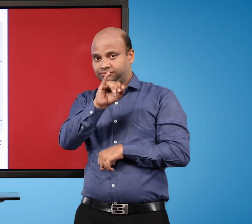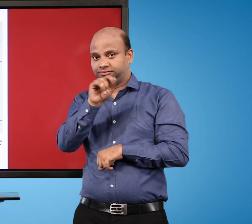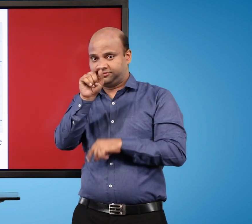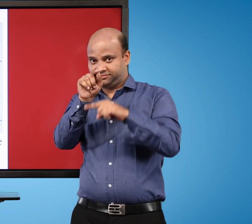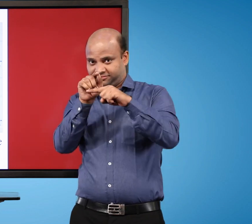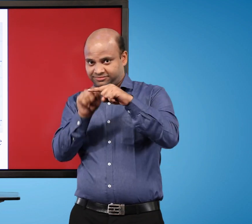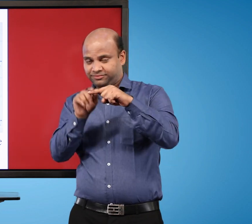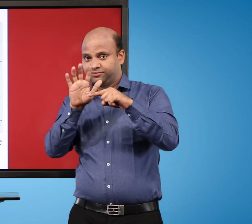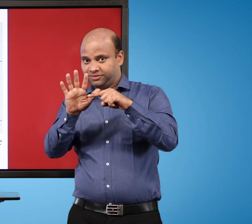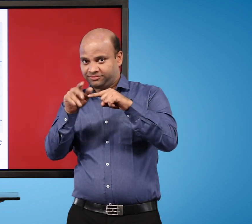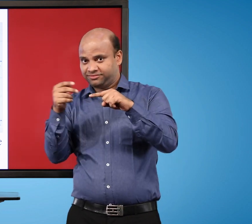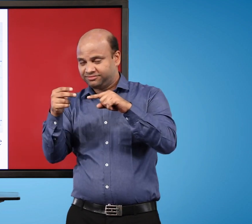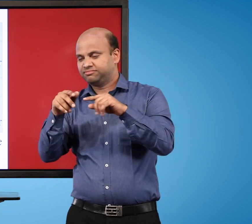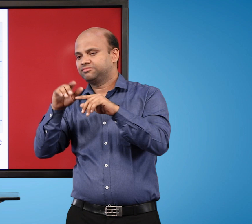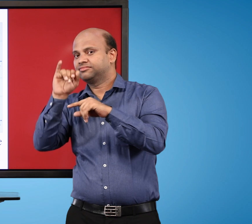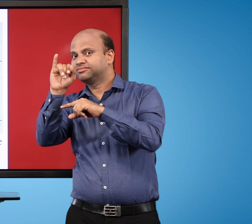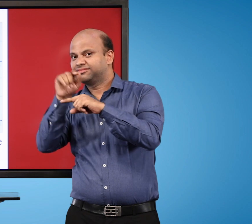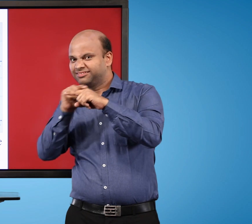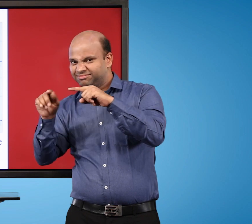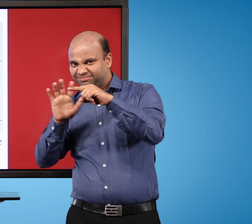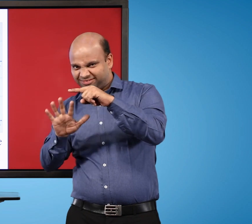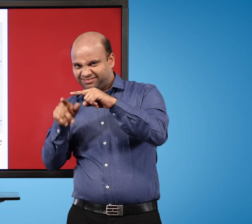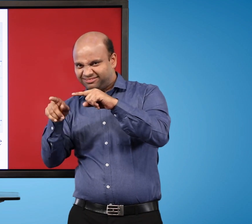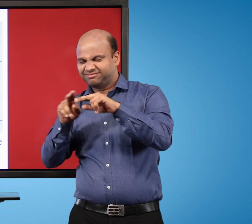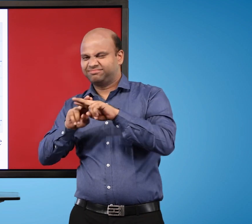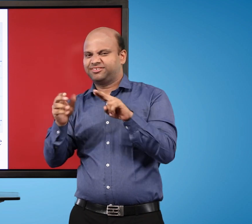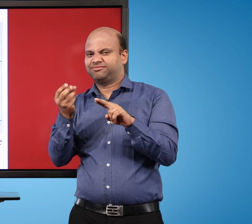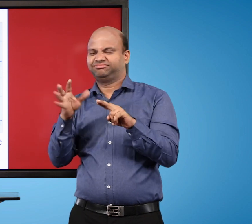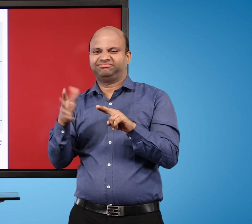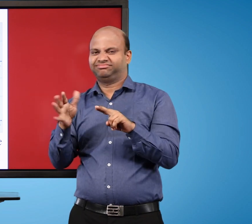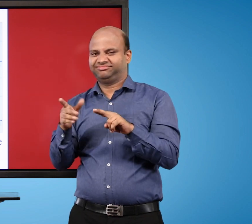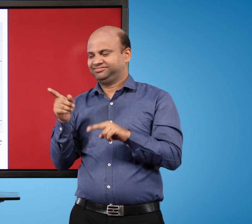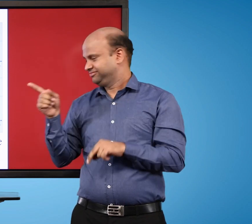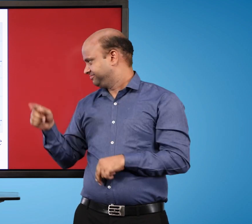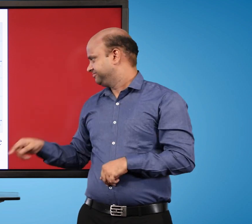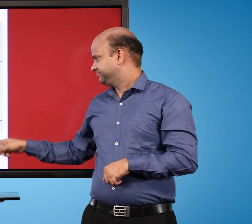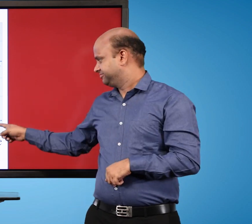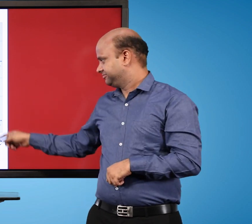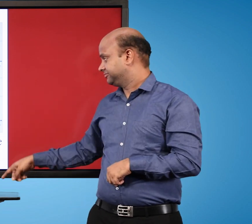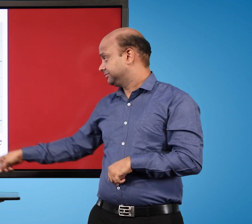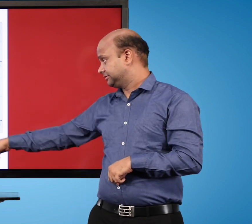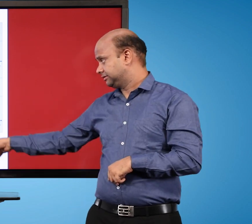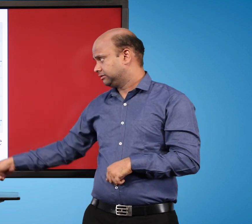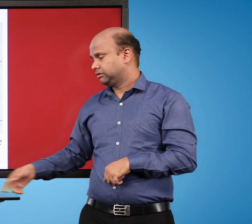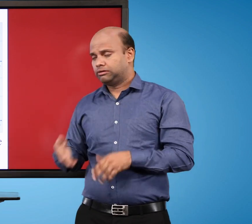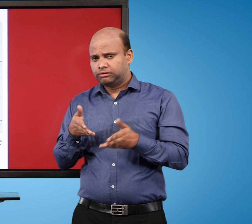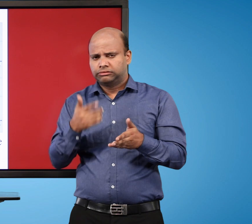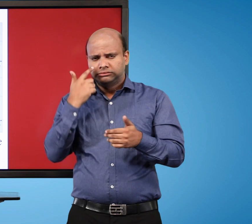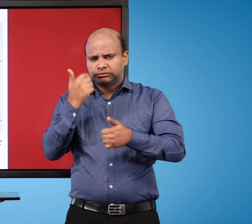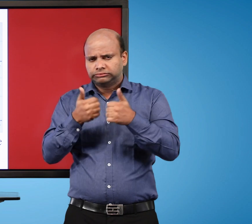6 divided by 5 is equal to 6 by 5, not a whole number. Justify it